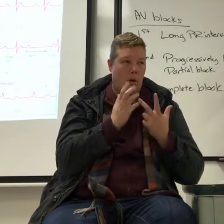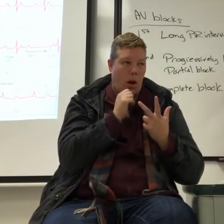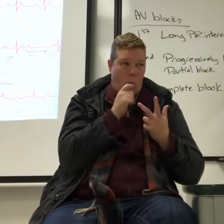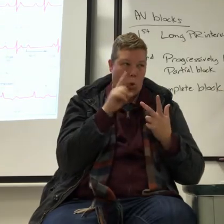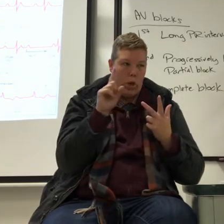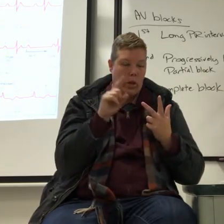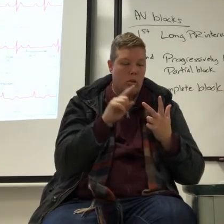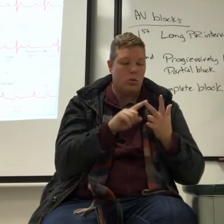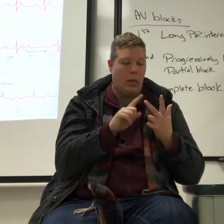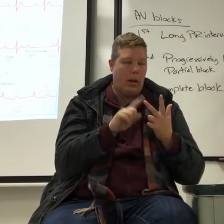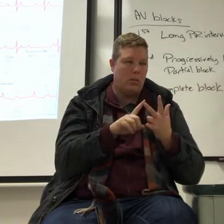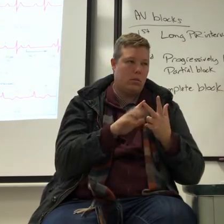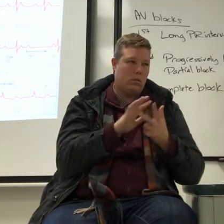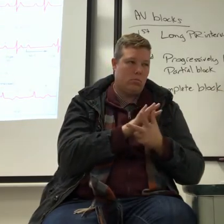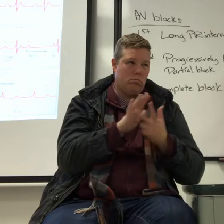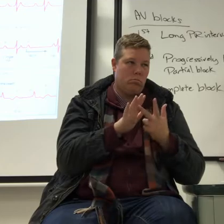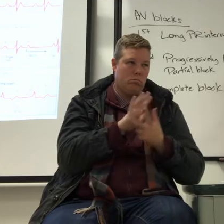random